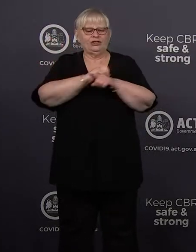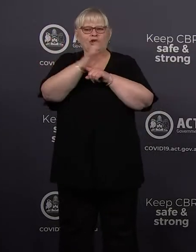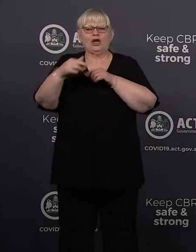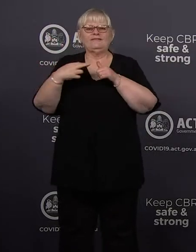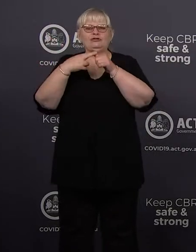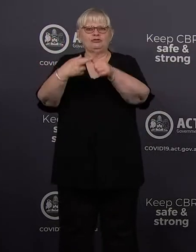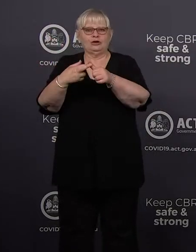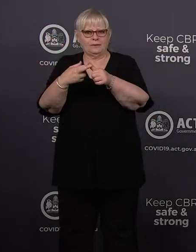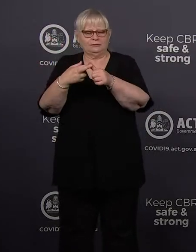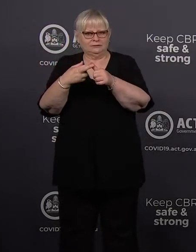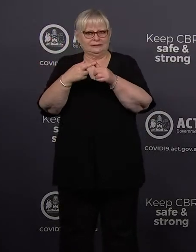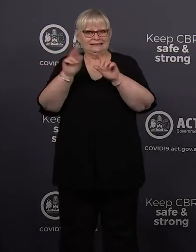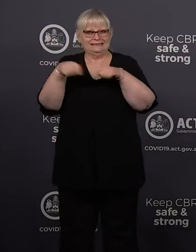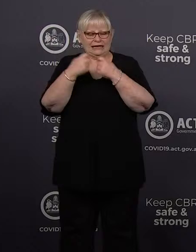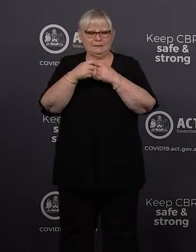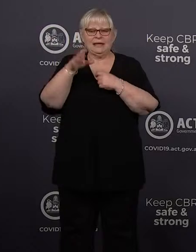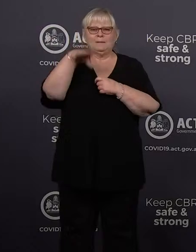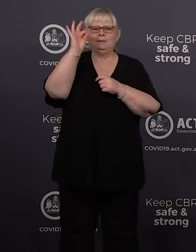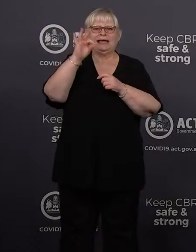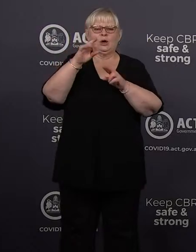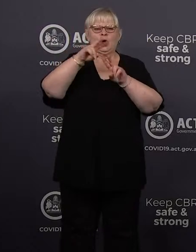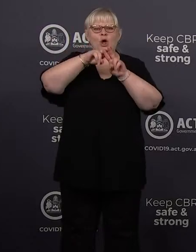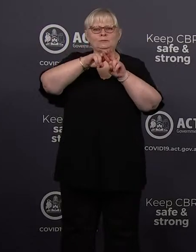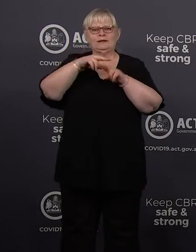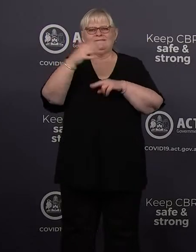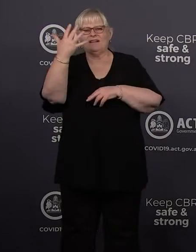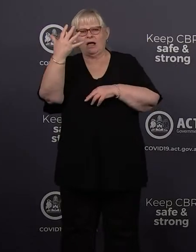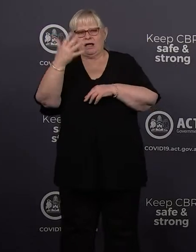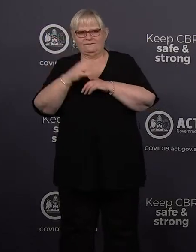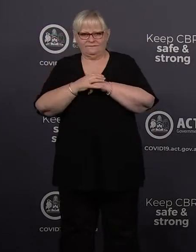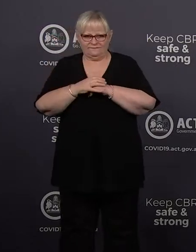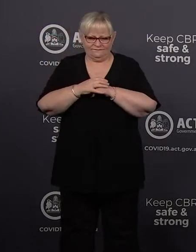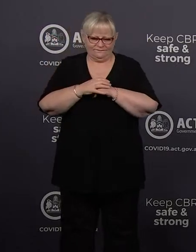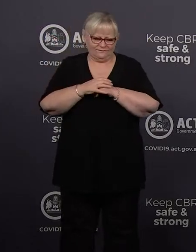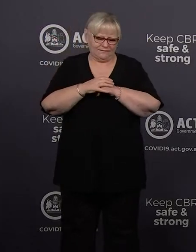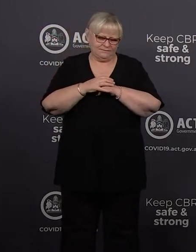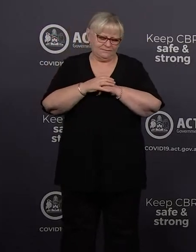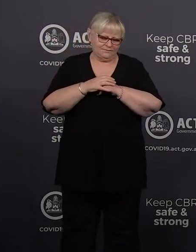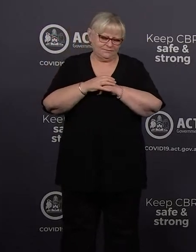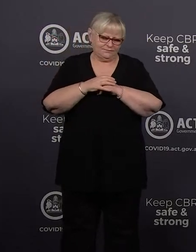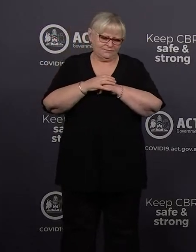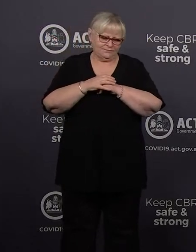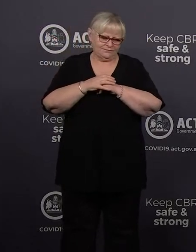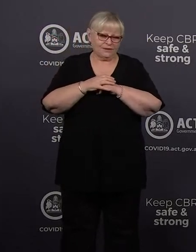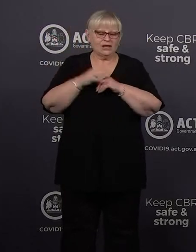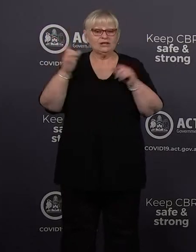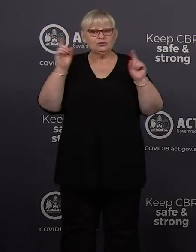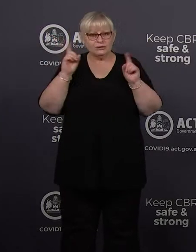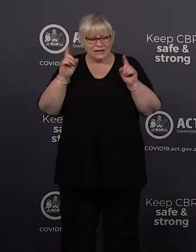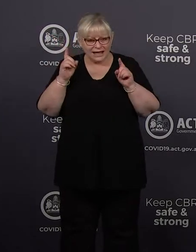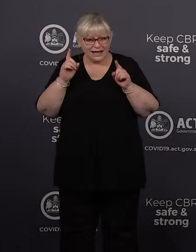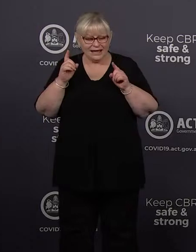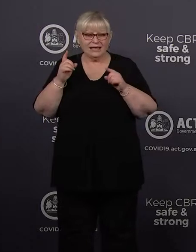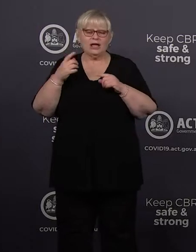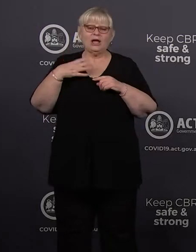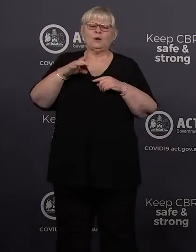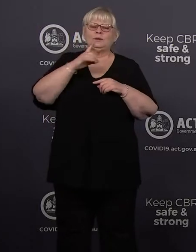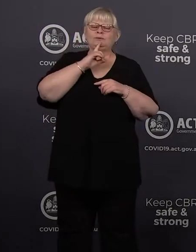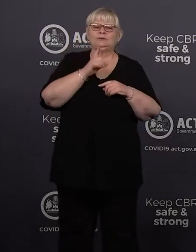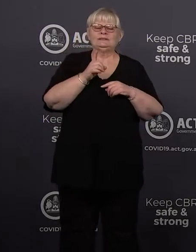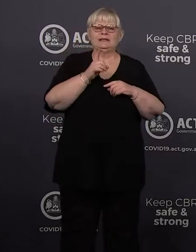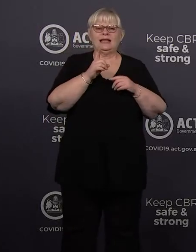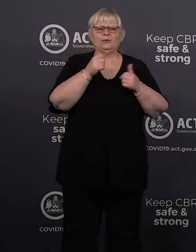and select option 5. The details will be very clear on the website. Today, my shout out